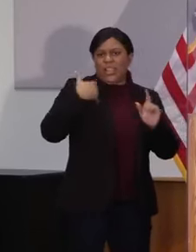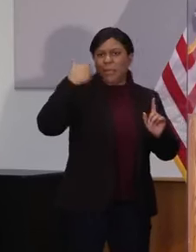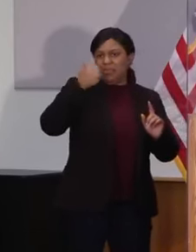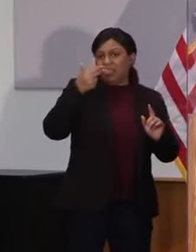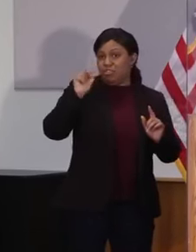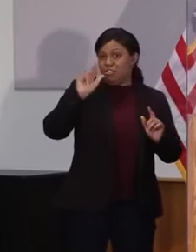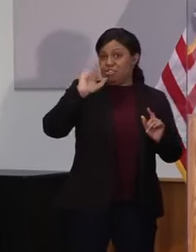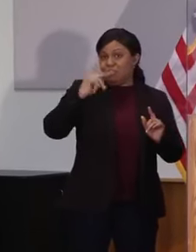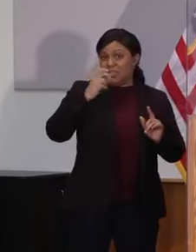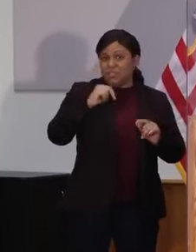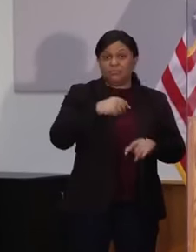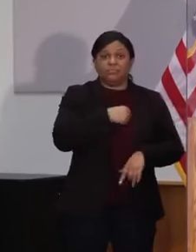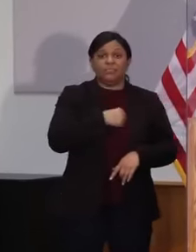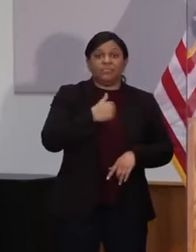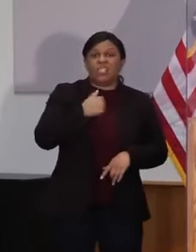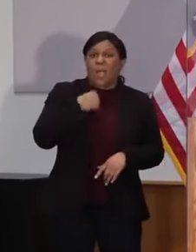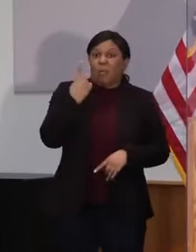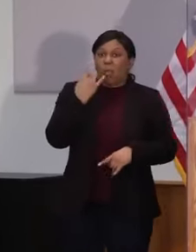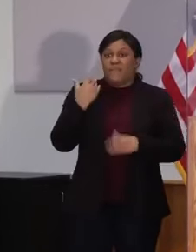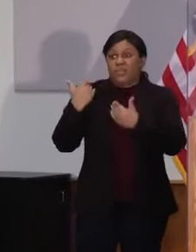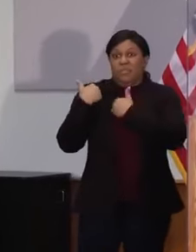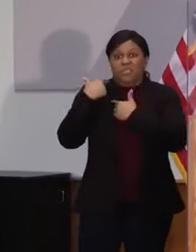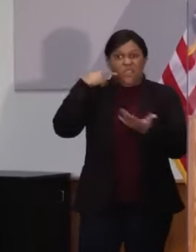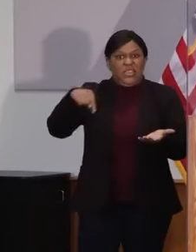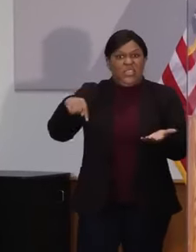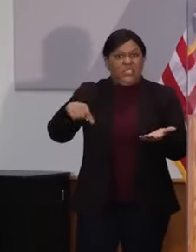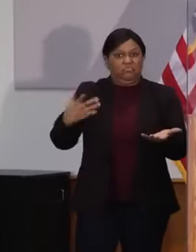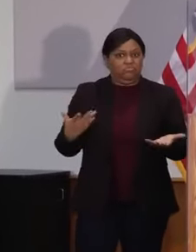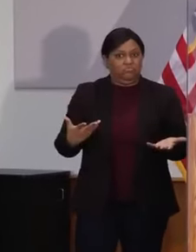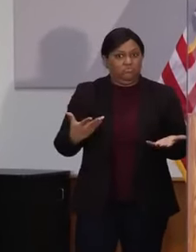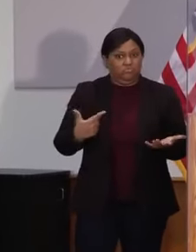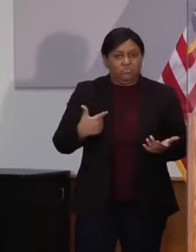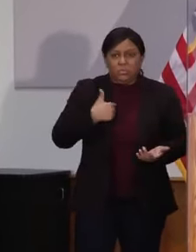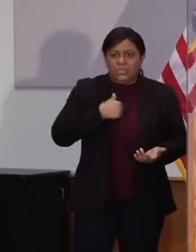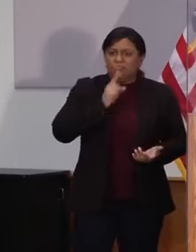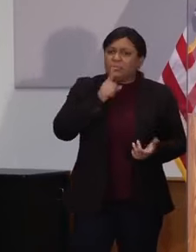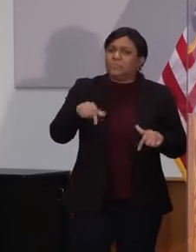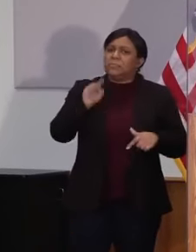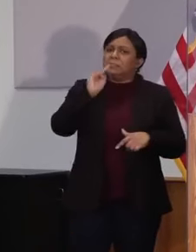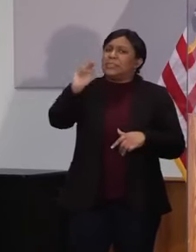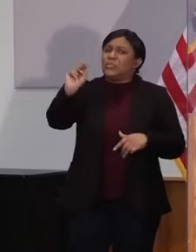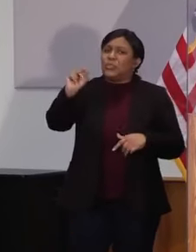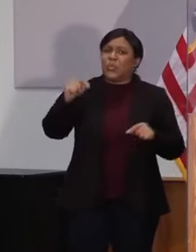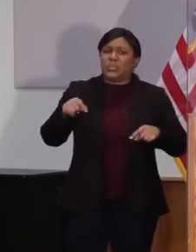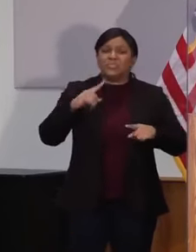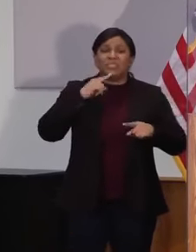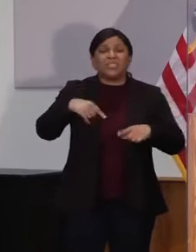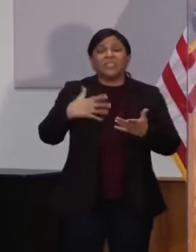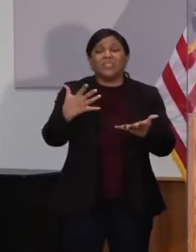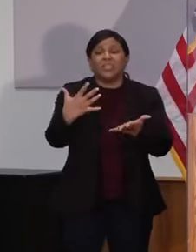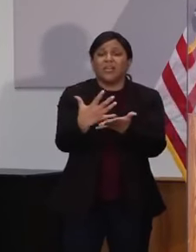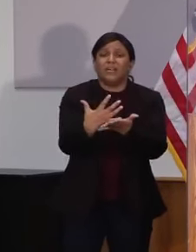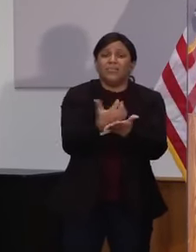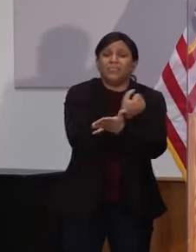Ultimately, I am responsible for that, and yes, I can assure Minnesotans we'll do that, but this is a golden opportunity for us to